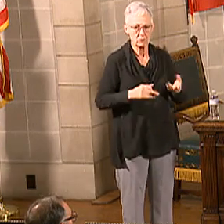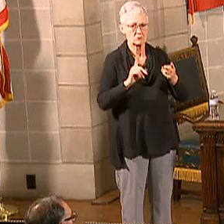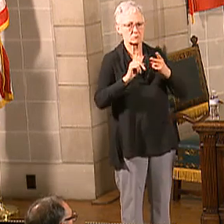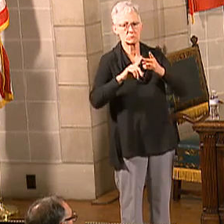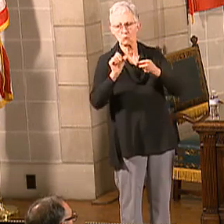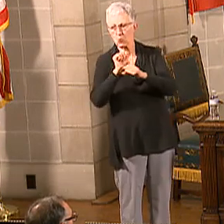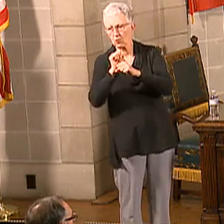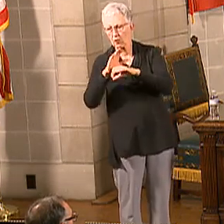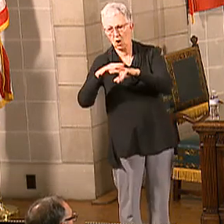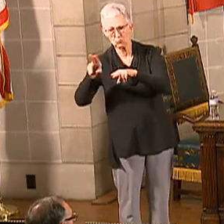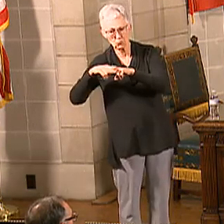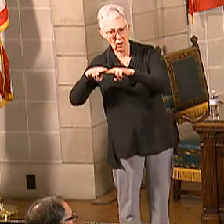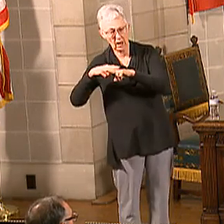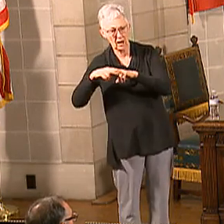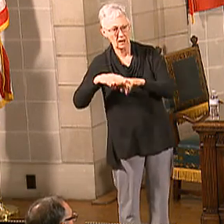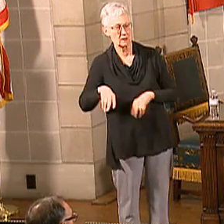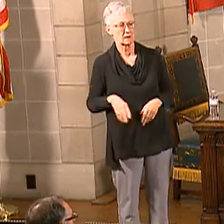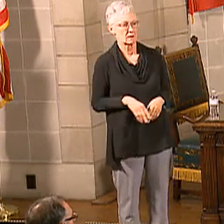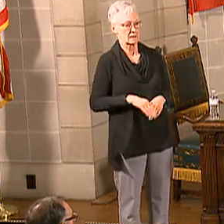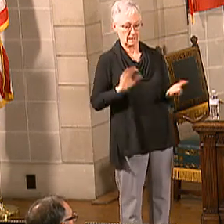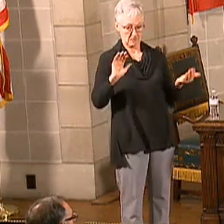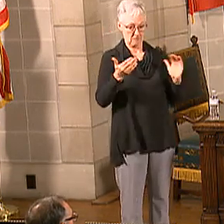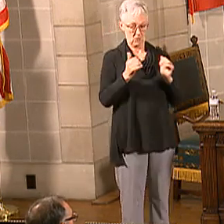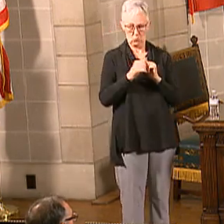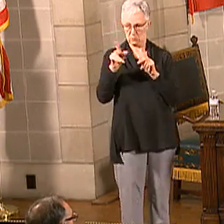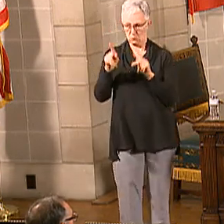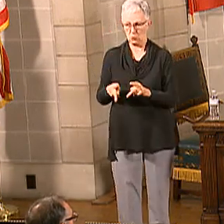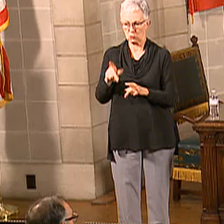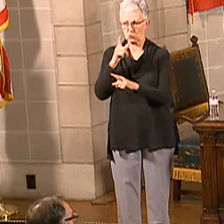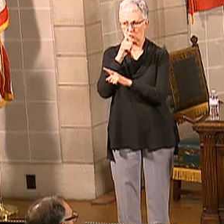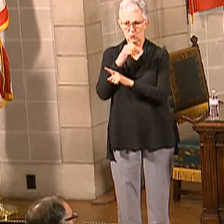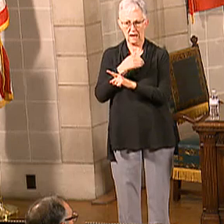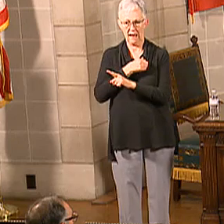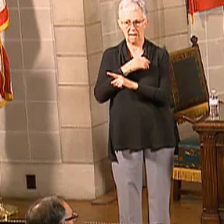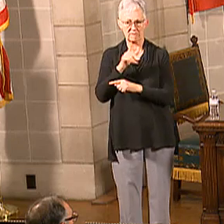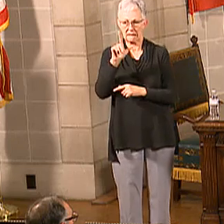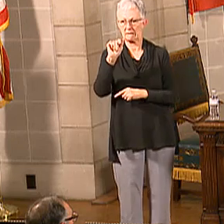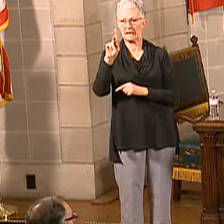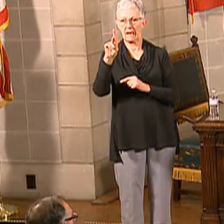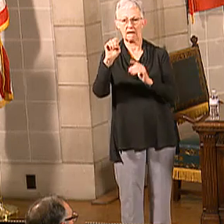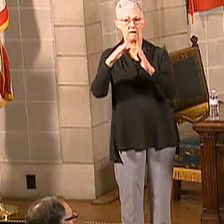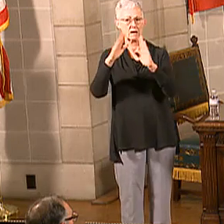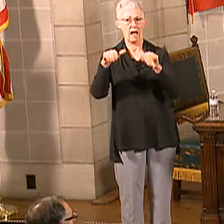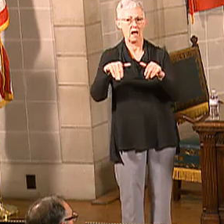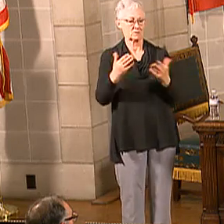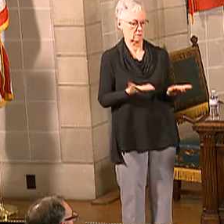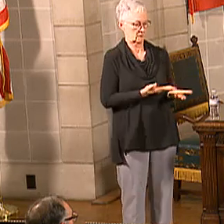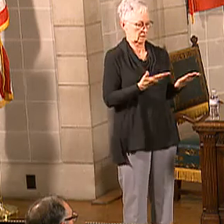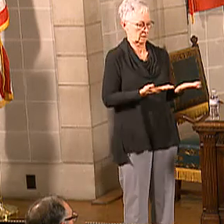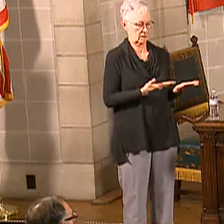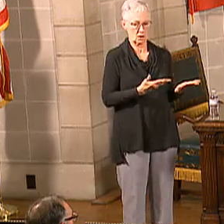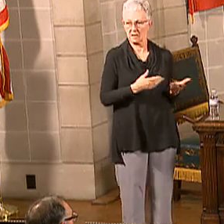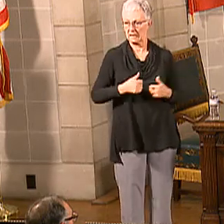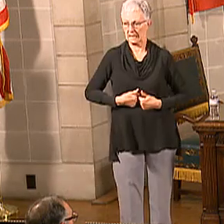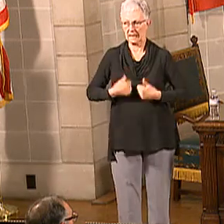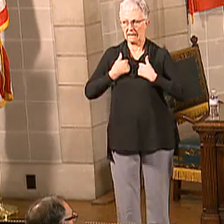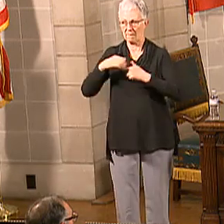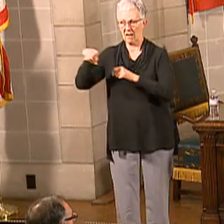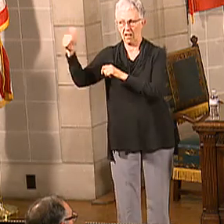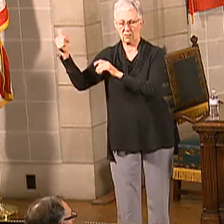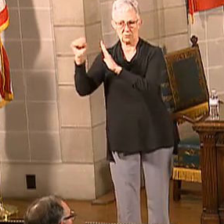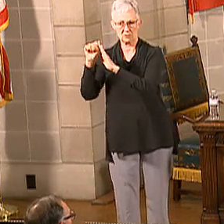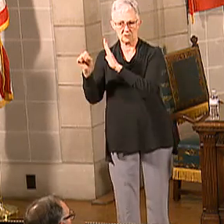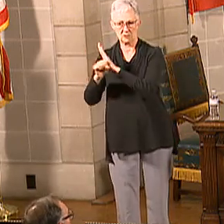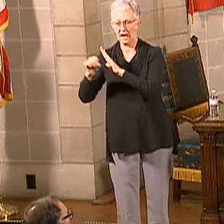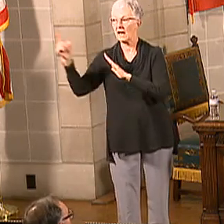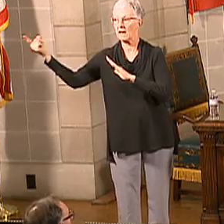from Florida or Arizona, somebody who's got a lake house here. And it gets back to this idea of the whole goal is to keep groups of people to 10 or less.